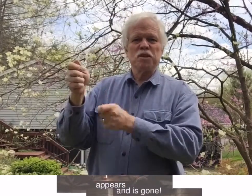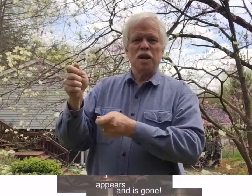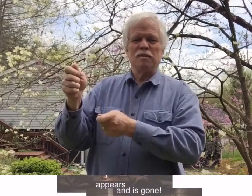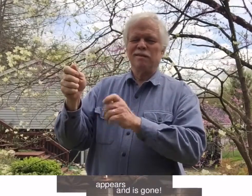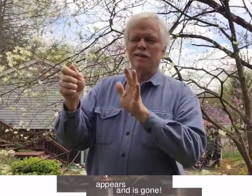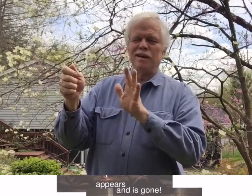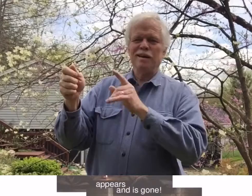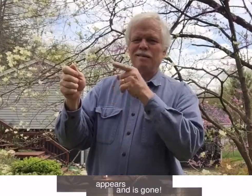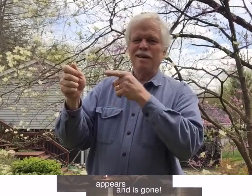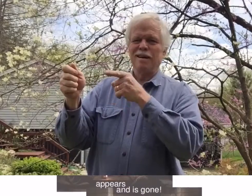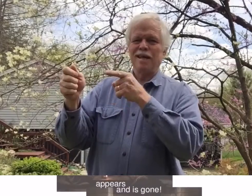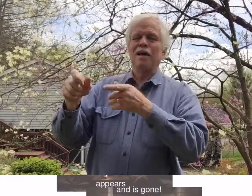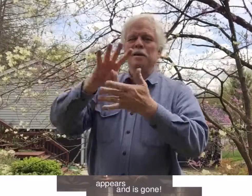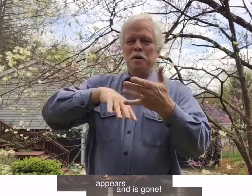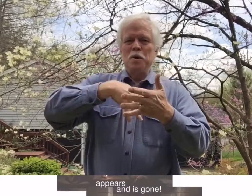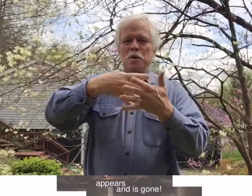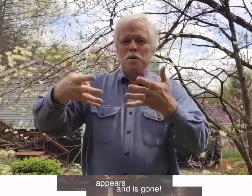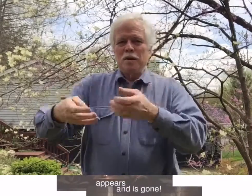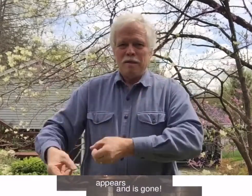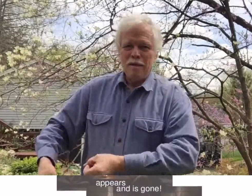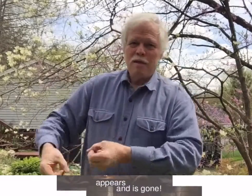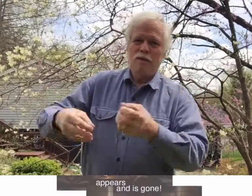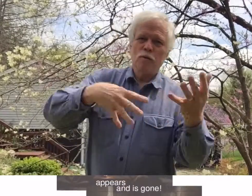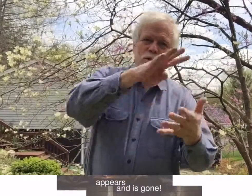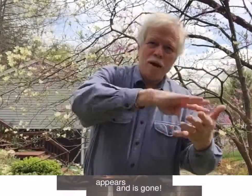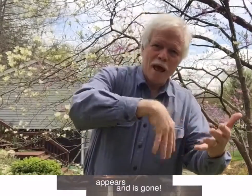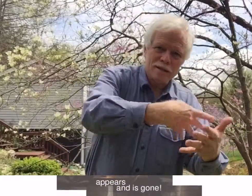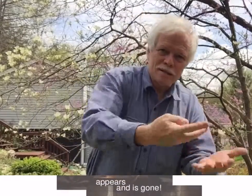fishing. No, not like that. They threw their nets.